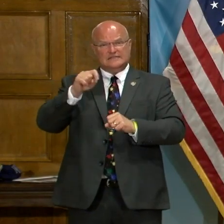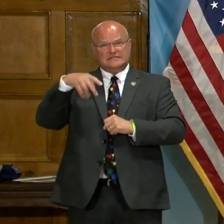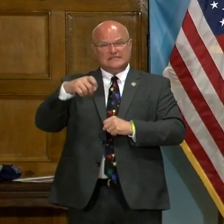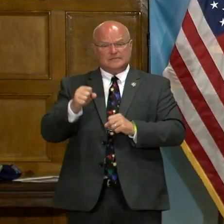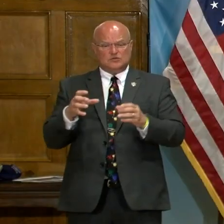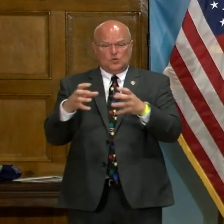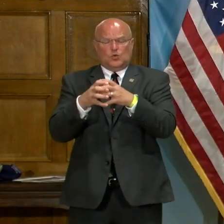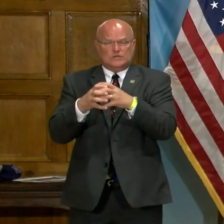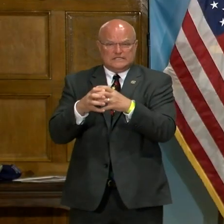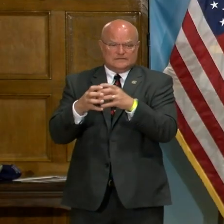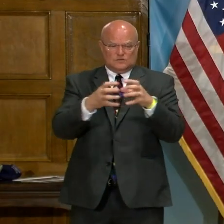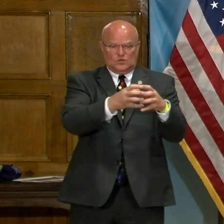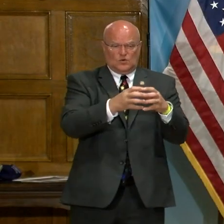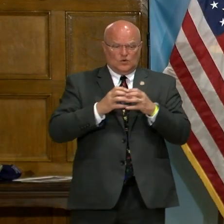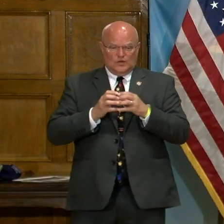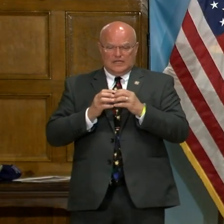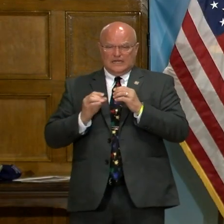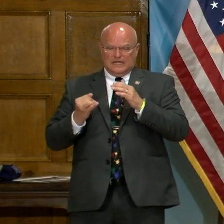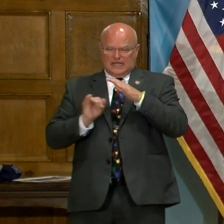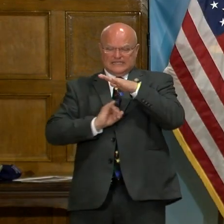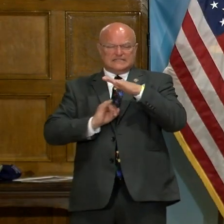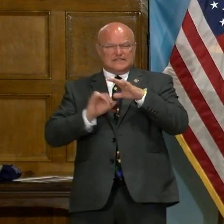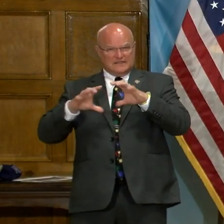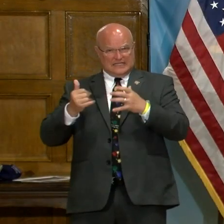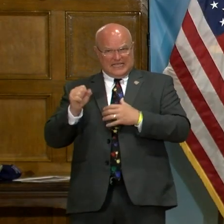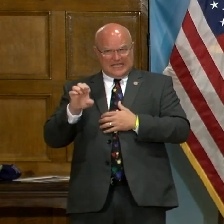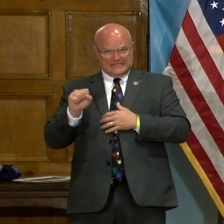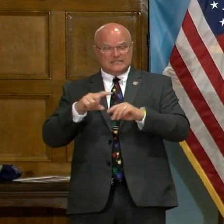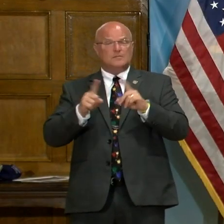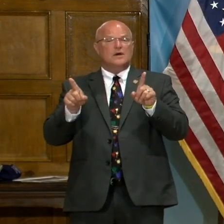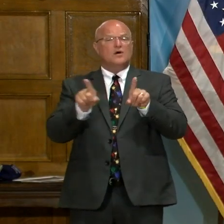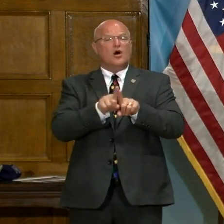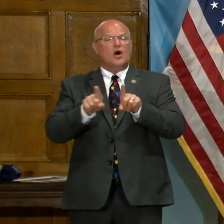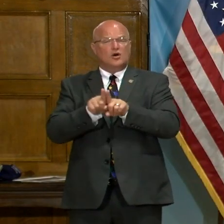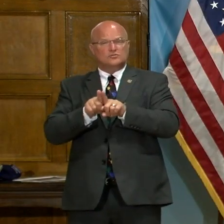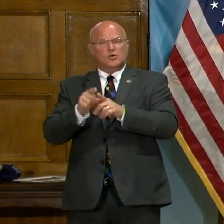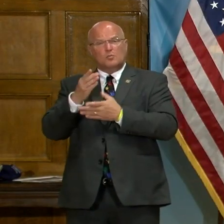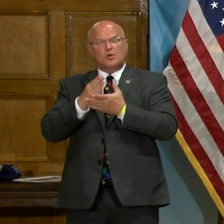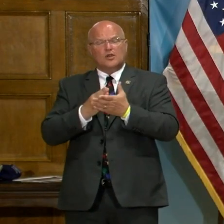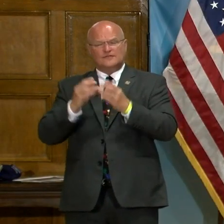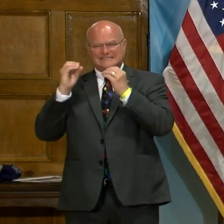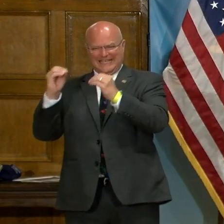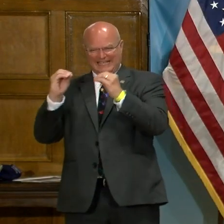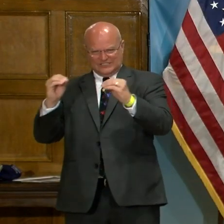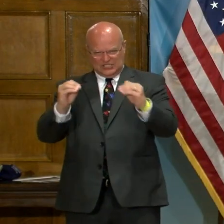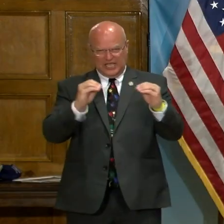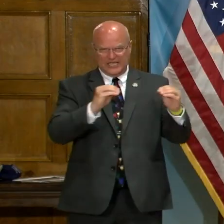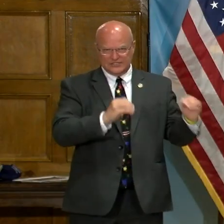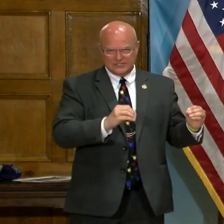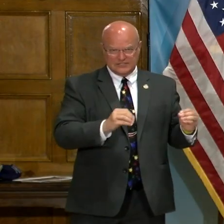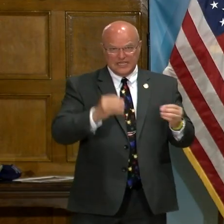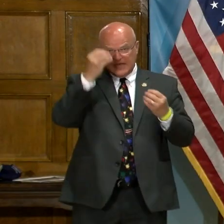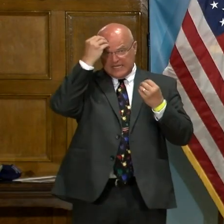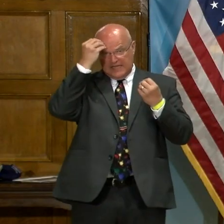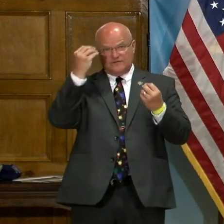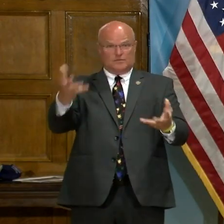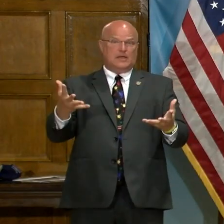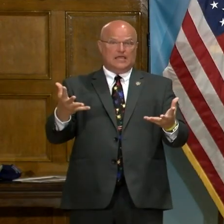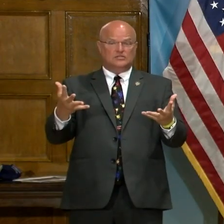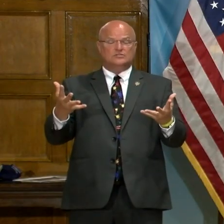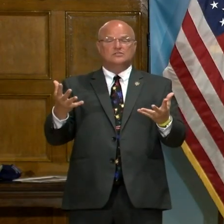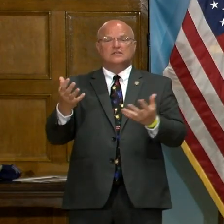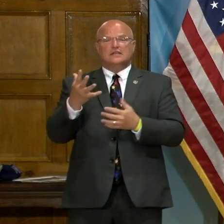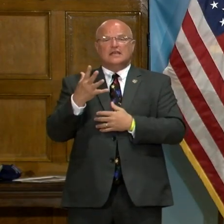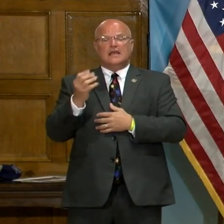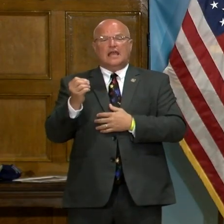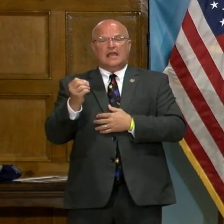in quarantining and isolating those cases. But we're also, part of it is education and it's information,